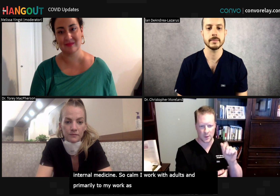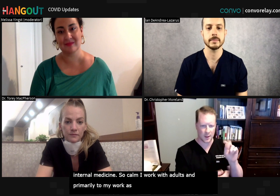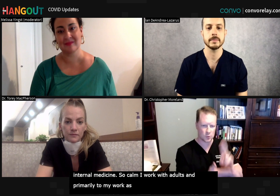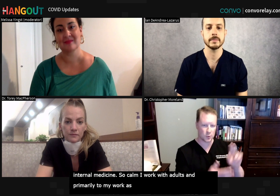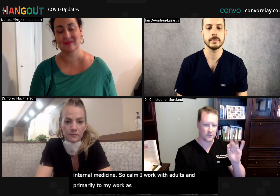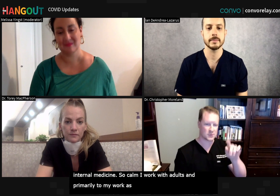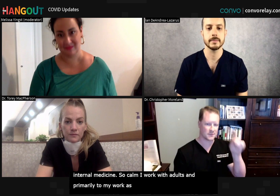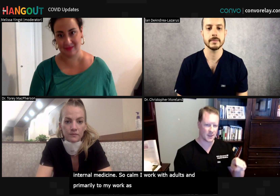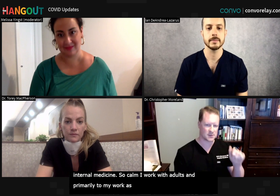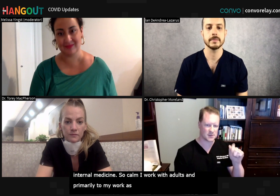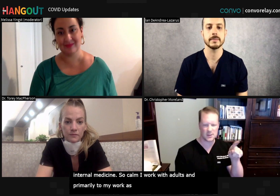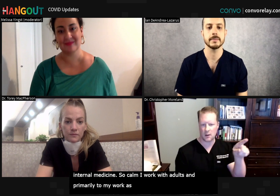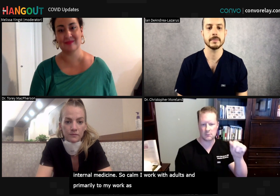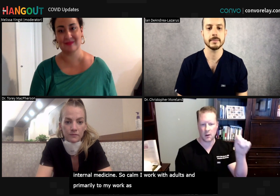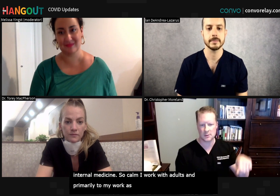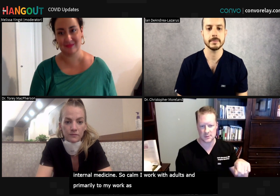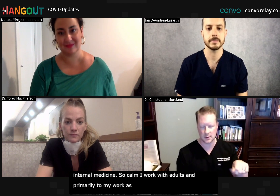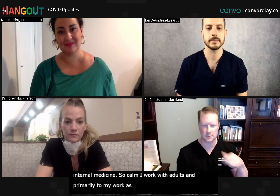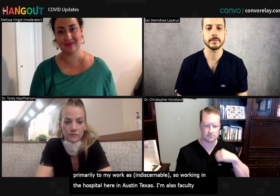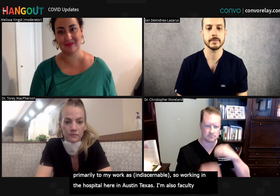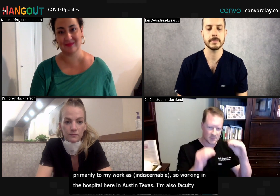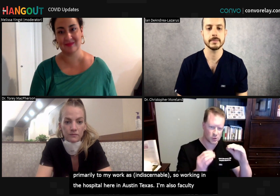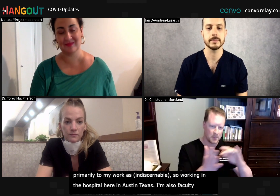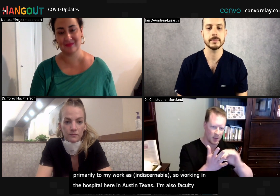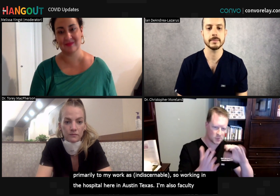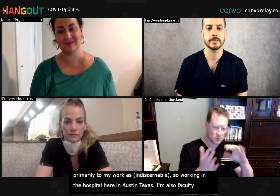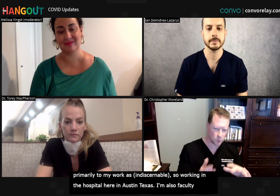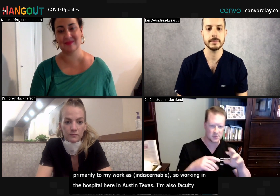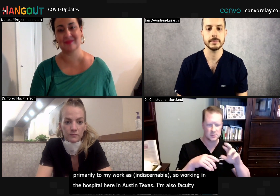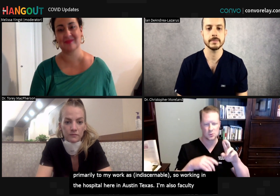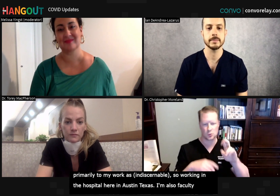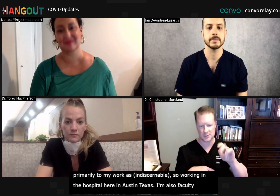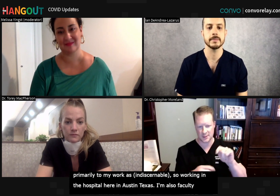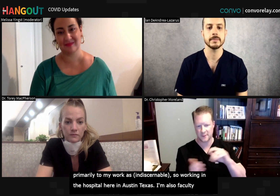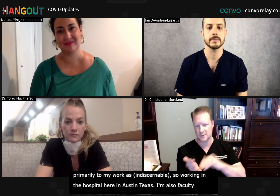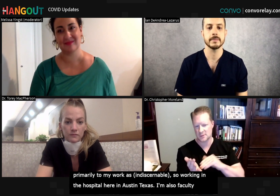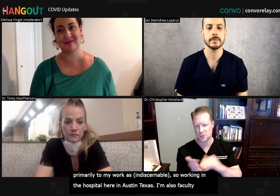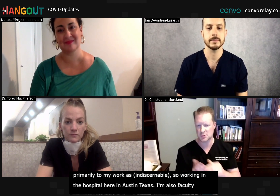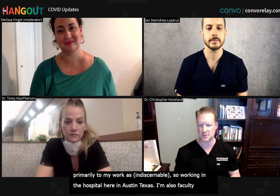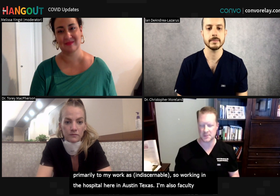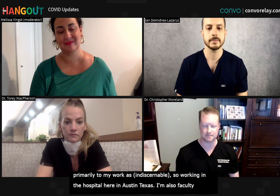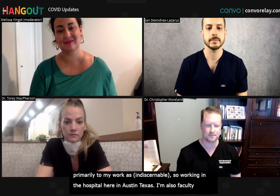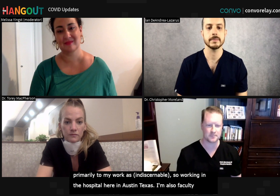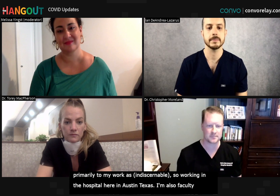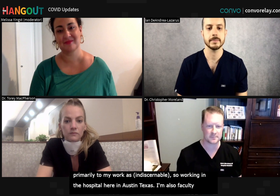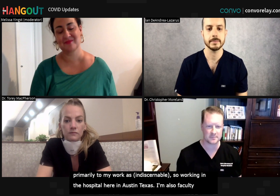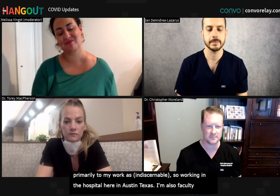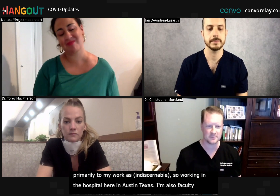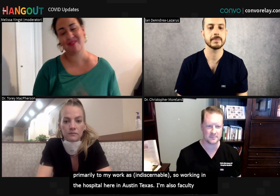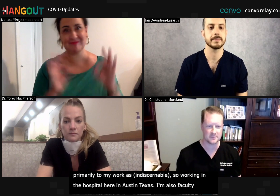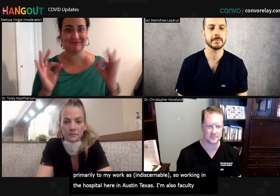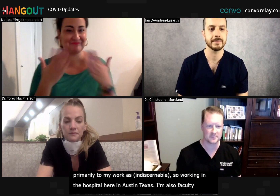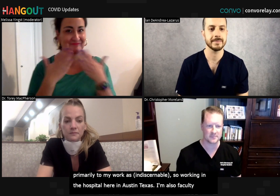faculty with a medical school at the University of Texas at Austin, teaching medical students and training doctors.